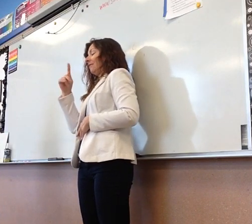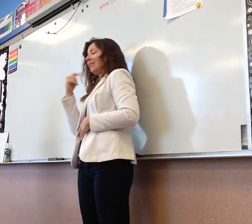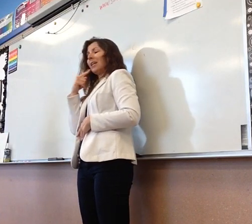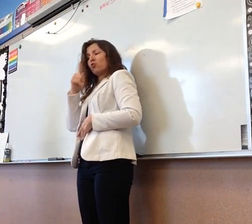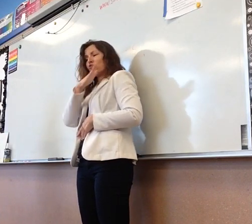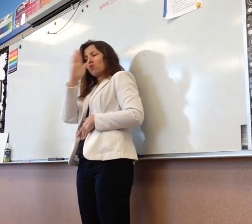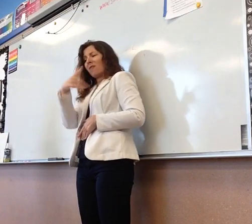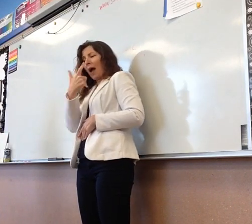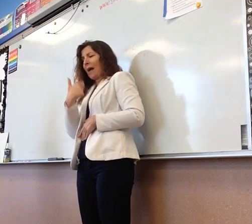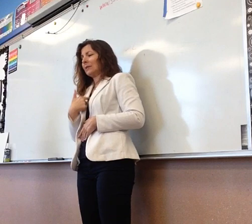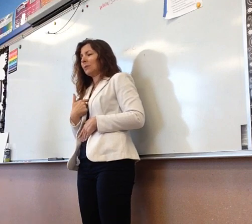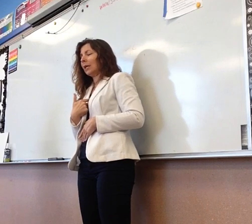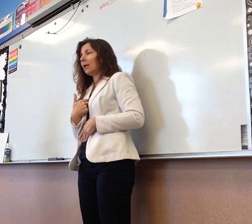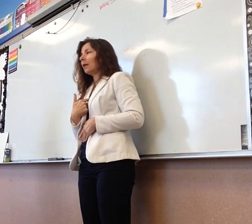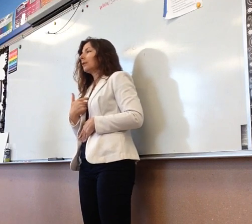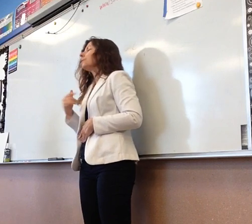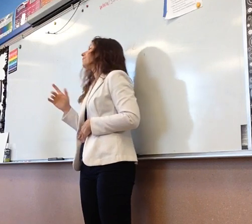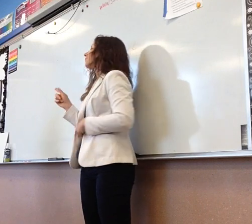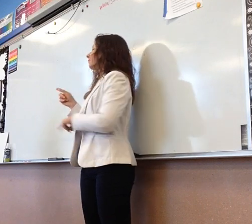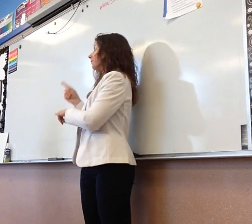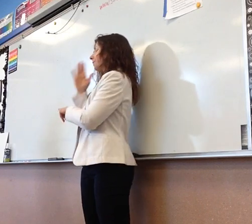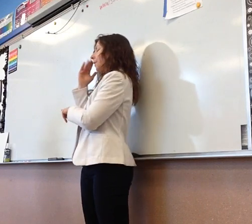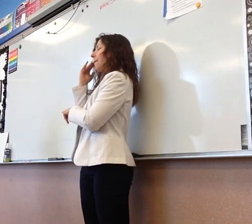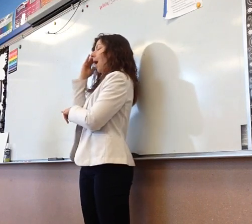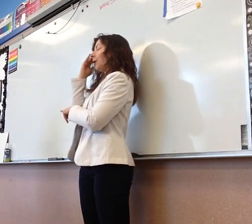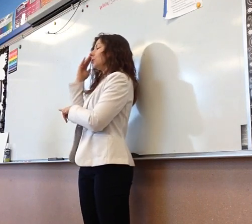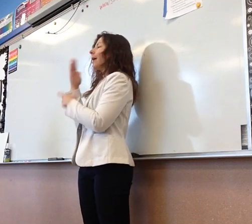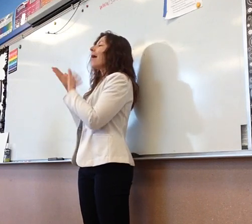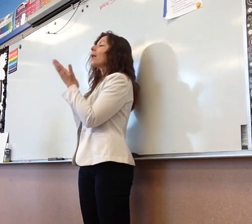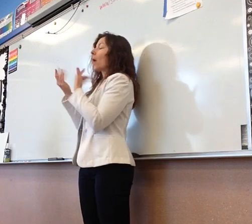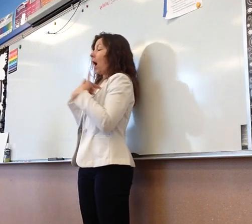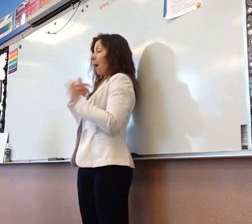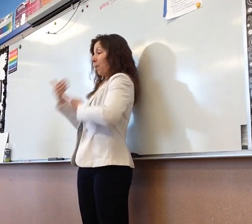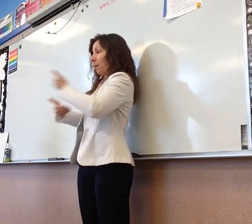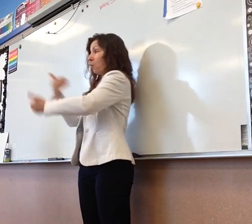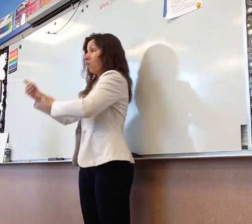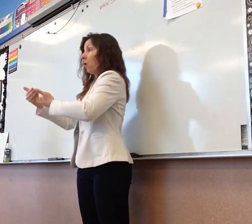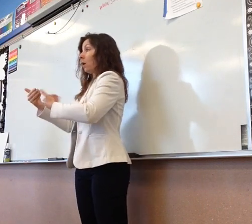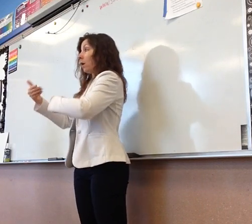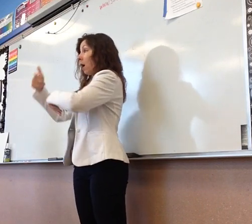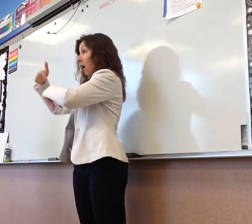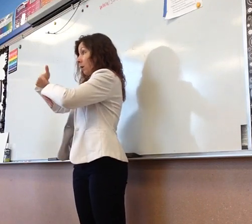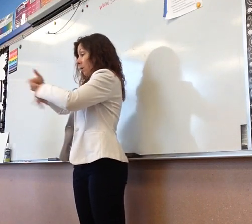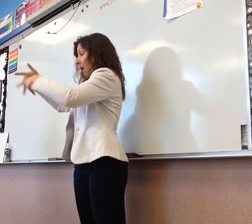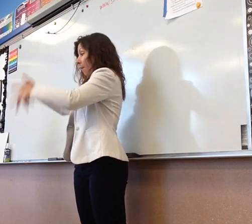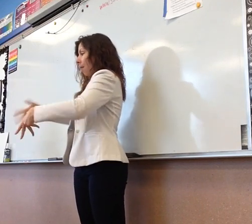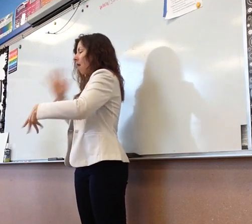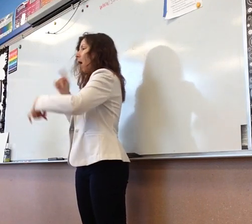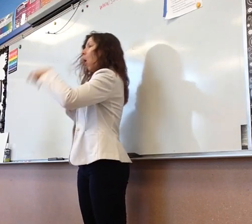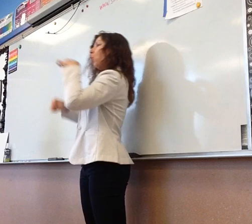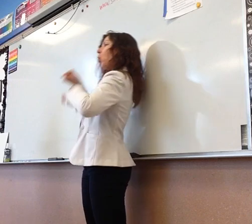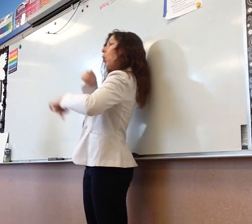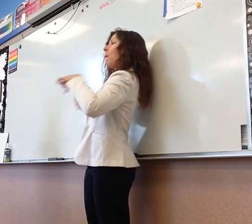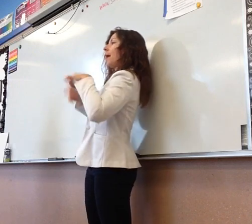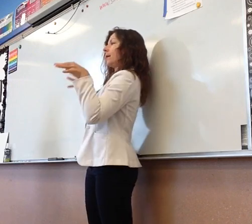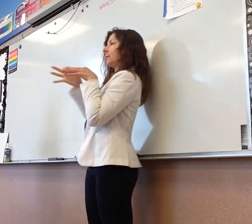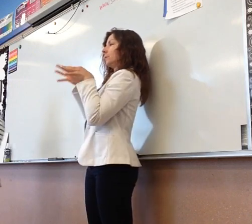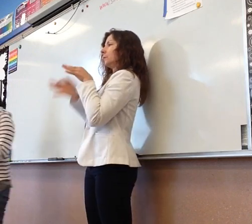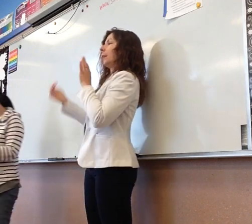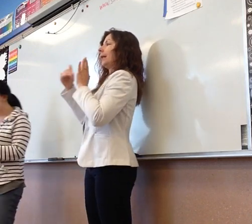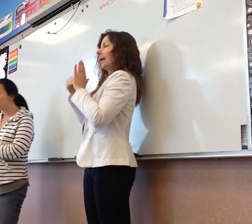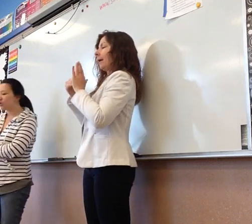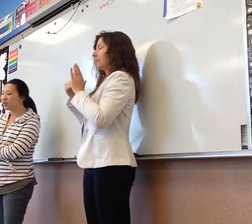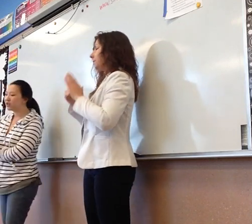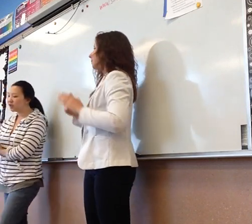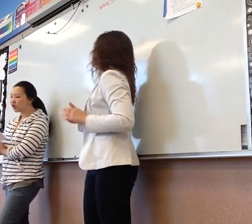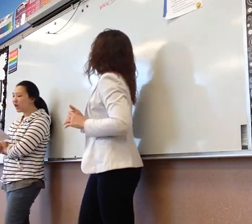on, and then when there is time, I will go back. Okay? Now remember, so far on